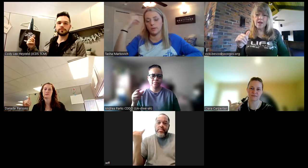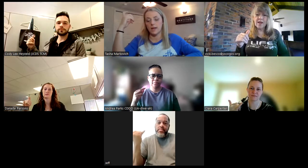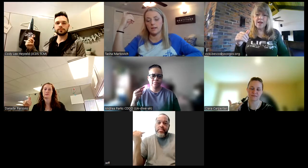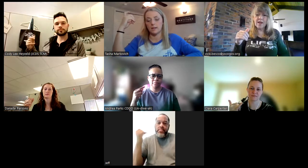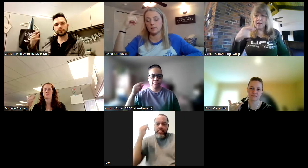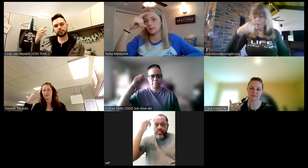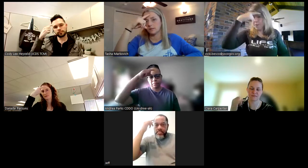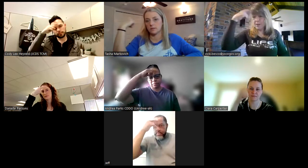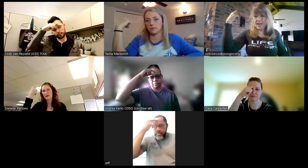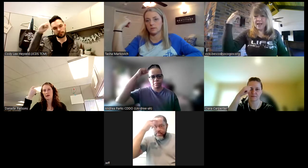black,